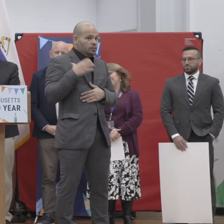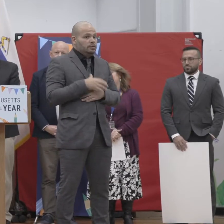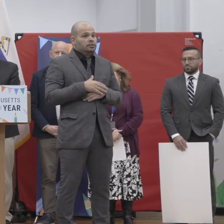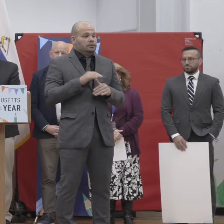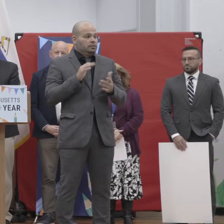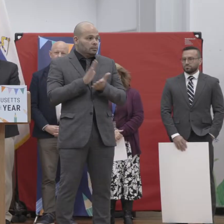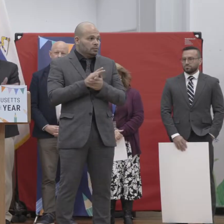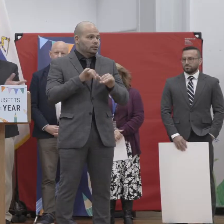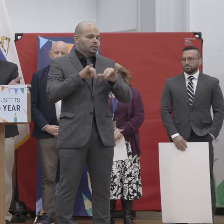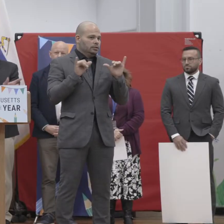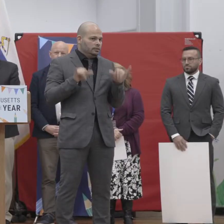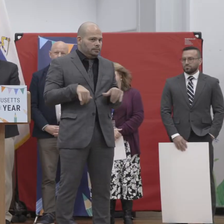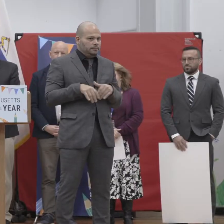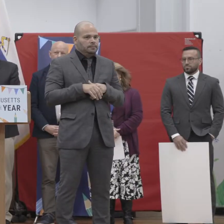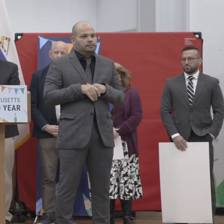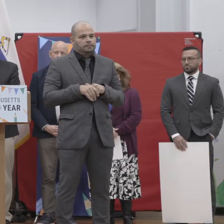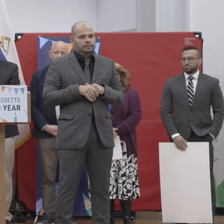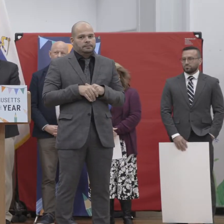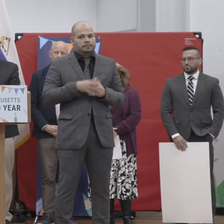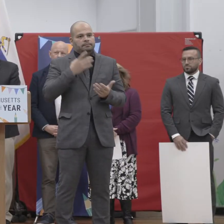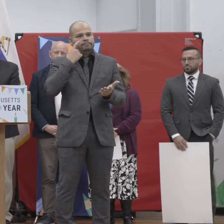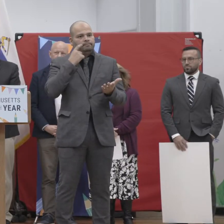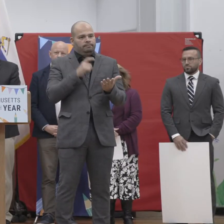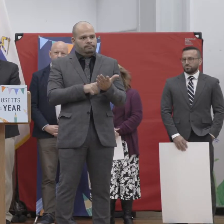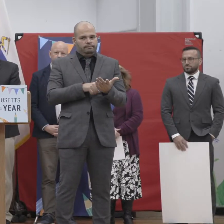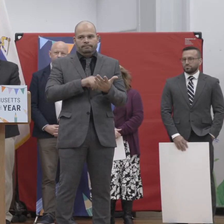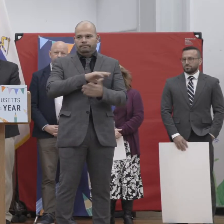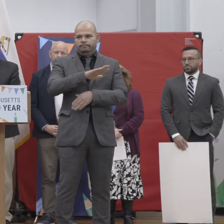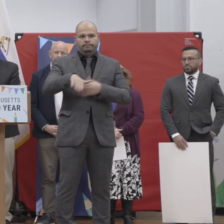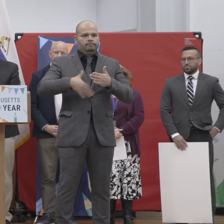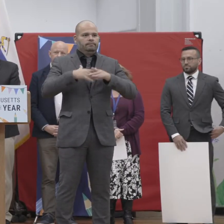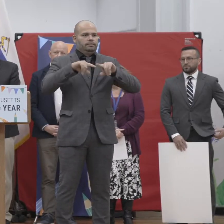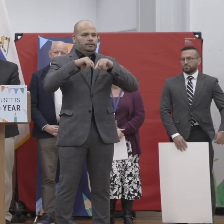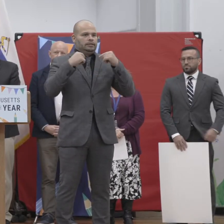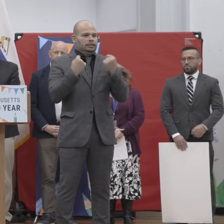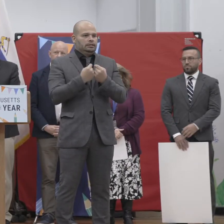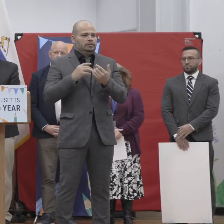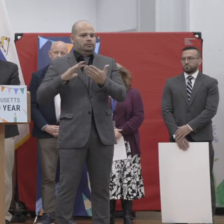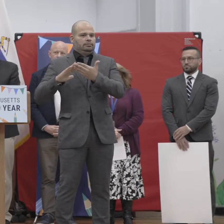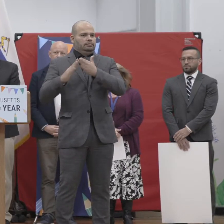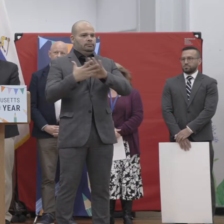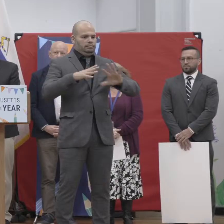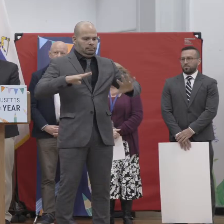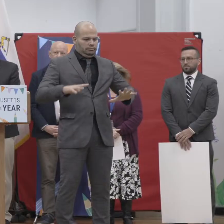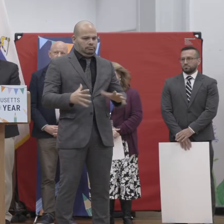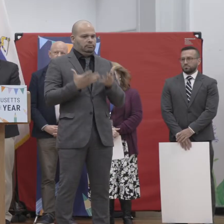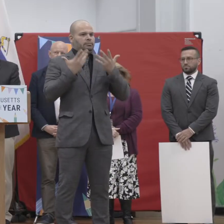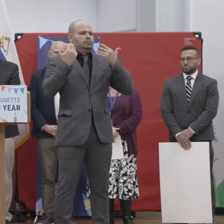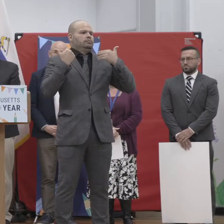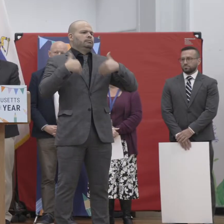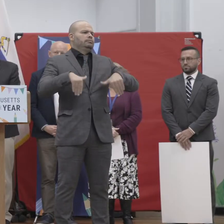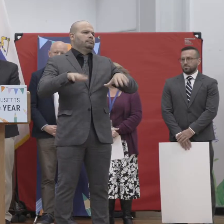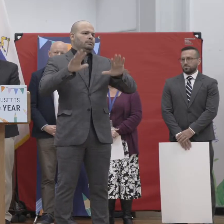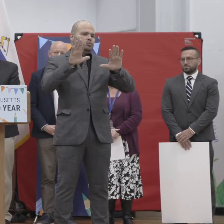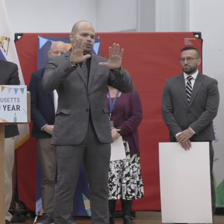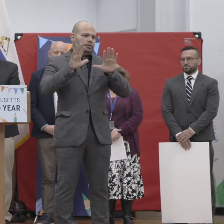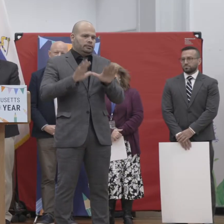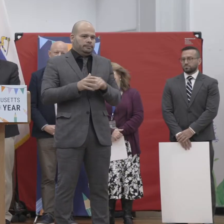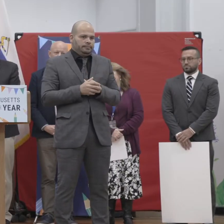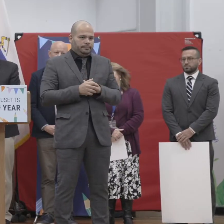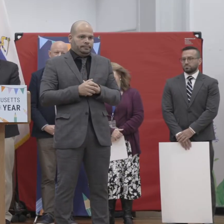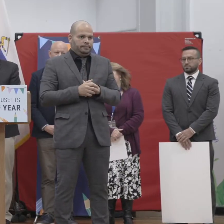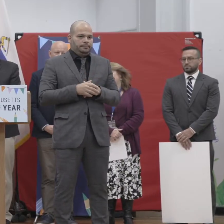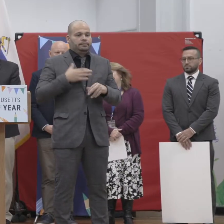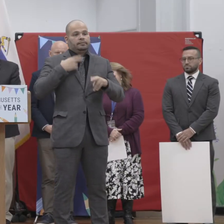to raise wonderful, wonderful students. My name is David Morales. I'm the General Manager of WellPoint. WellPoint is the largest